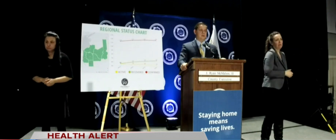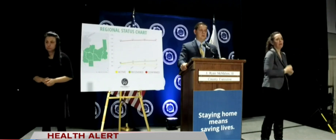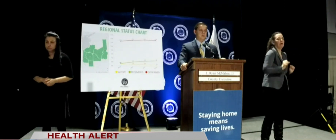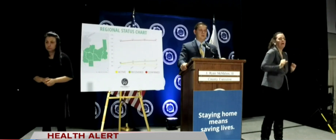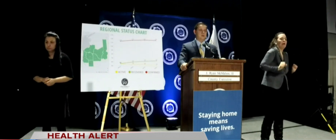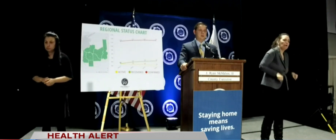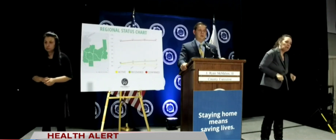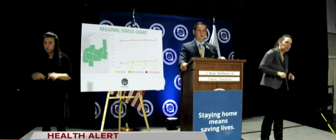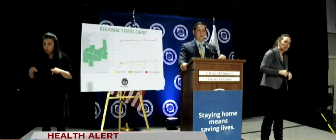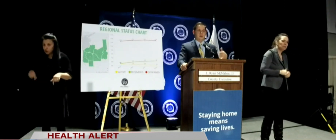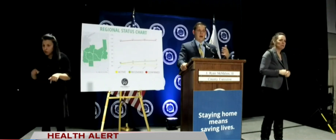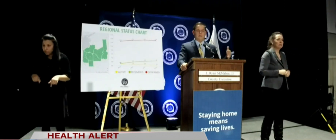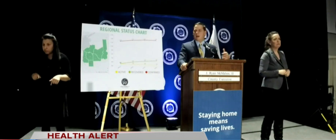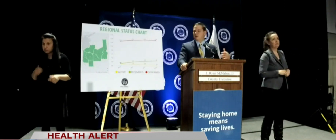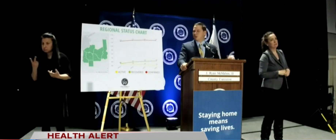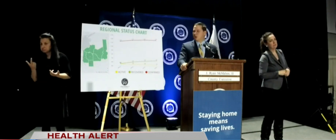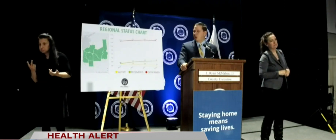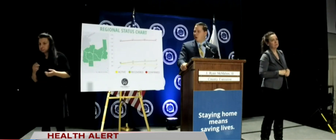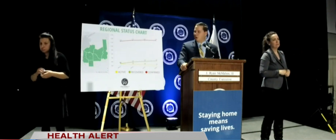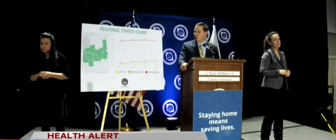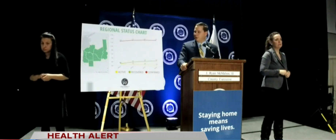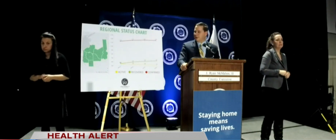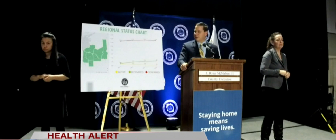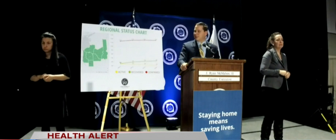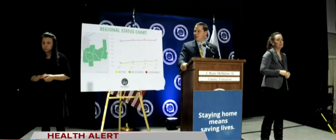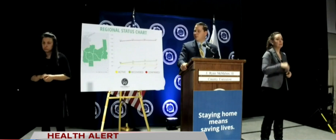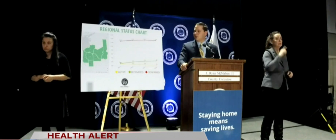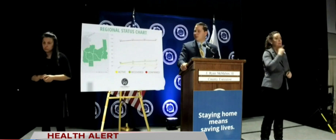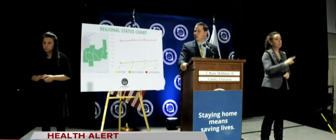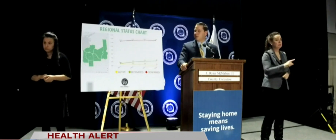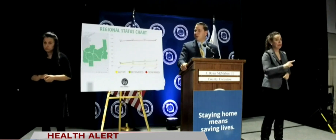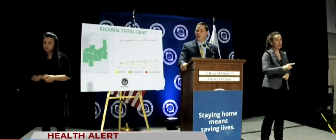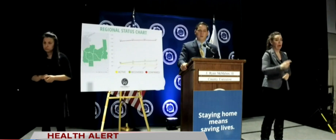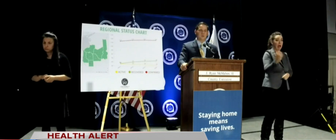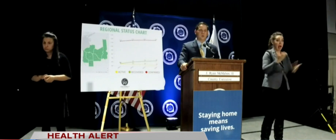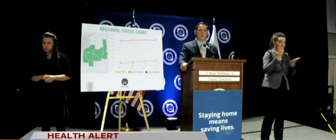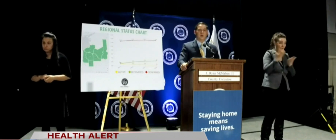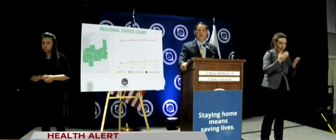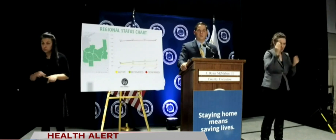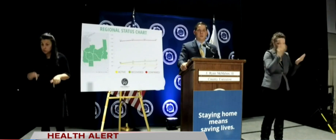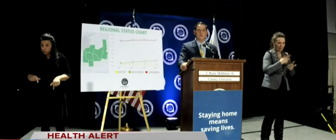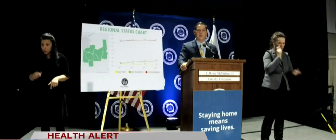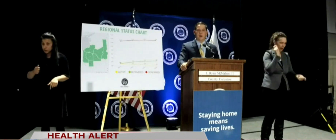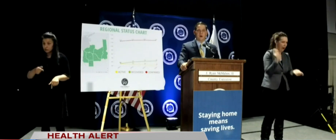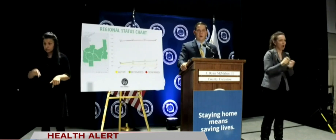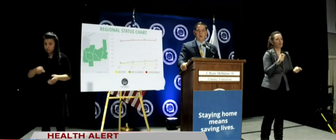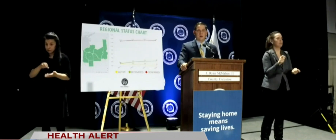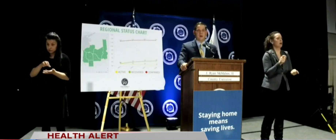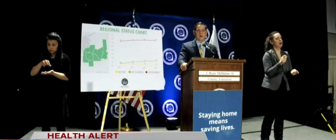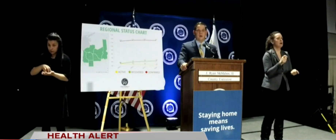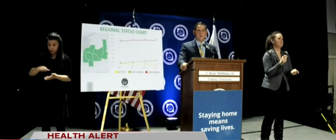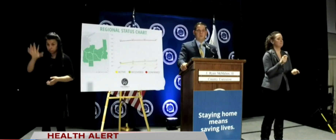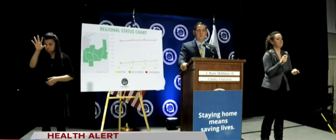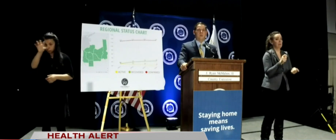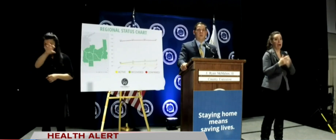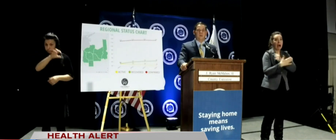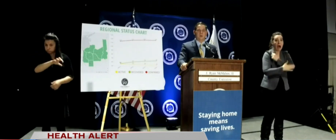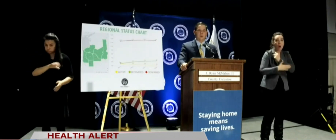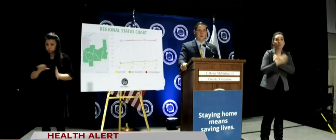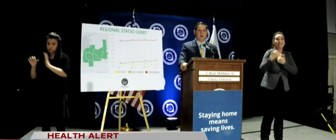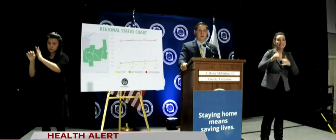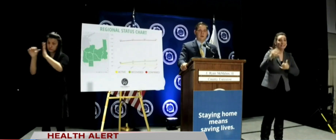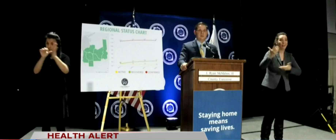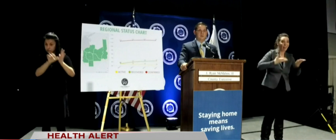relative. I'm not sure all the testing that was done in some of these counties. We're the largest by far. We're